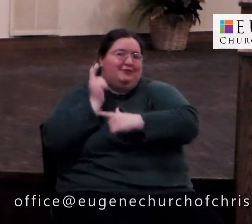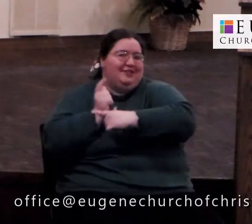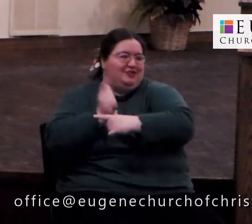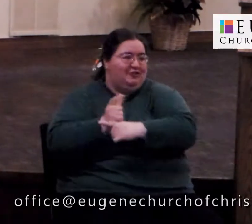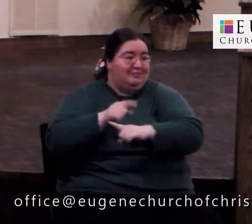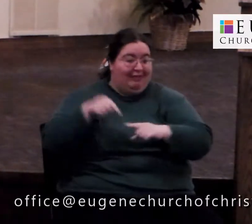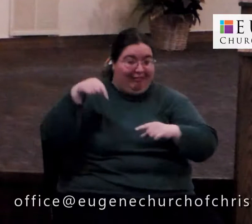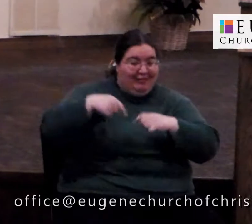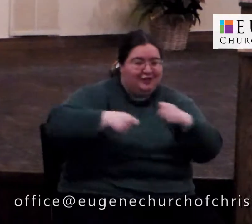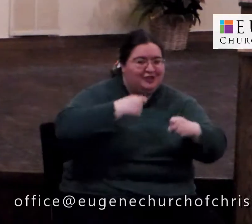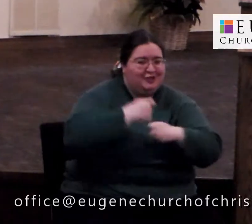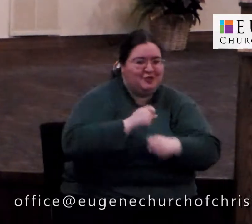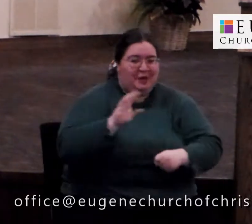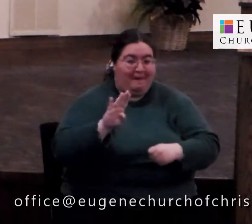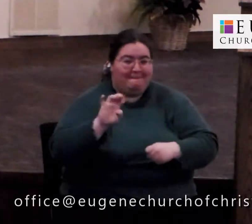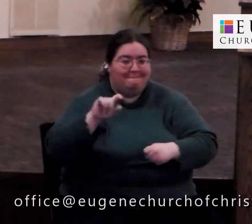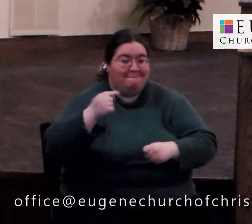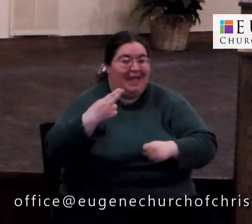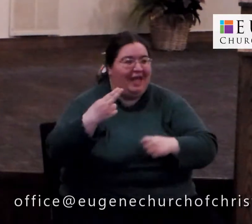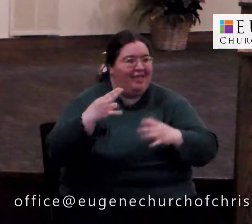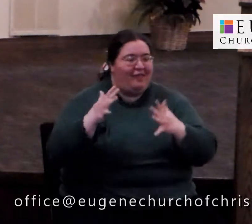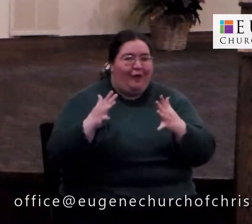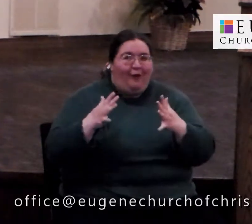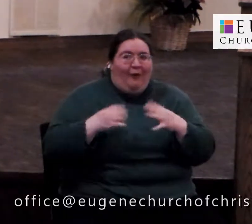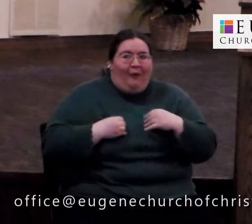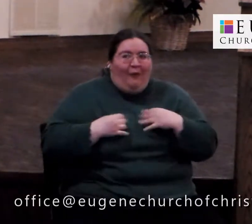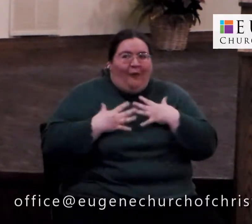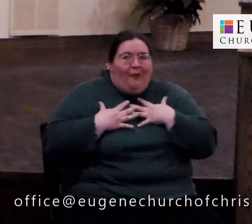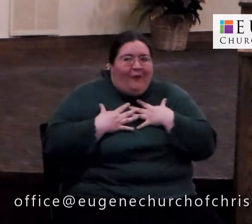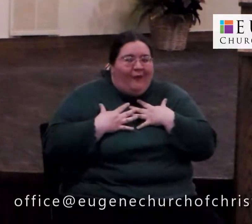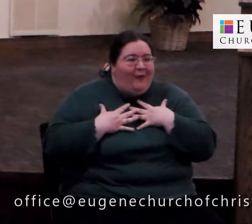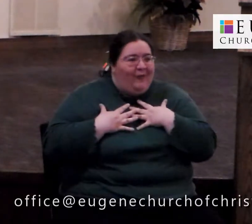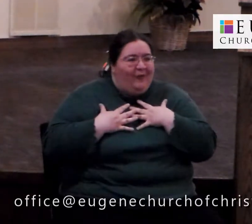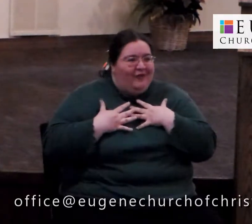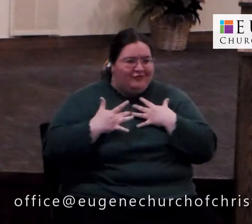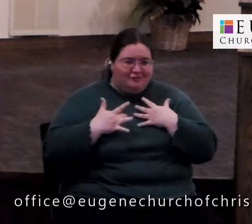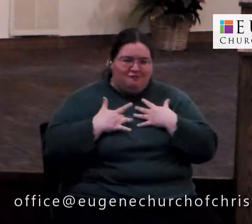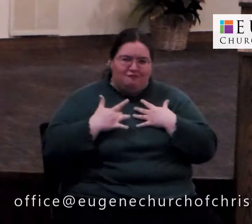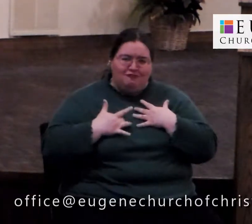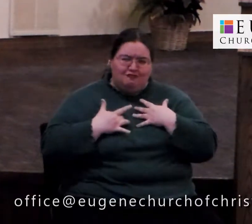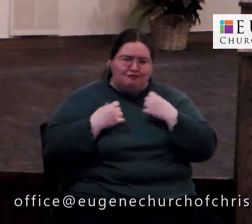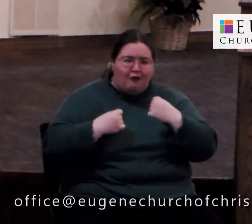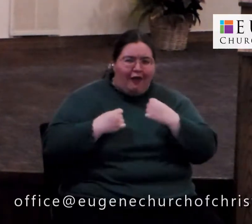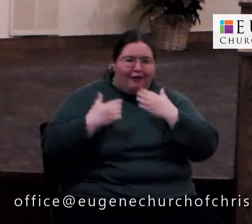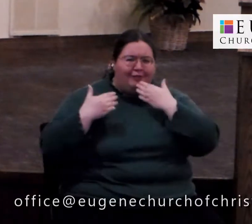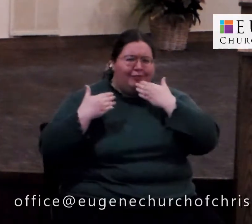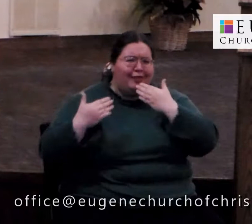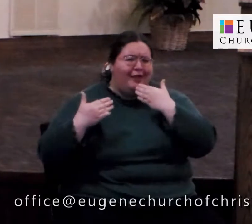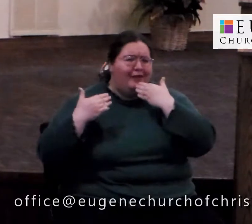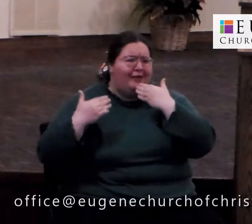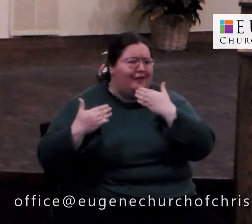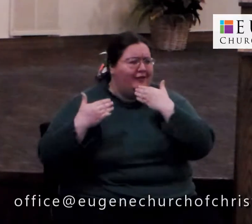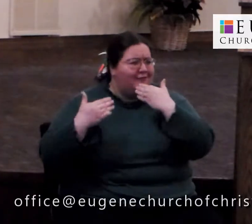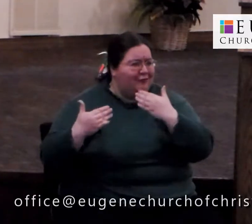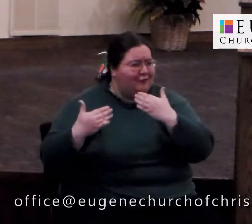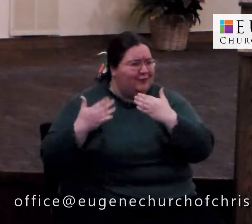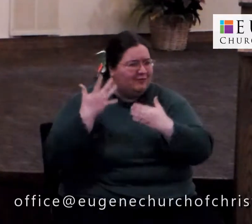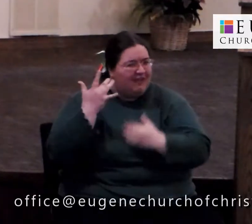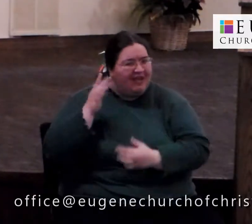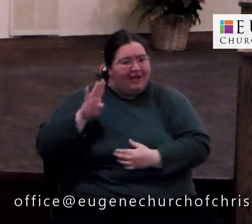year. And she had fun with whoever the other Secret Sisters were, and it was neat to try to figure things out. But she looked at Beth, and there was a level of